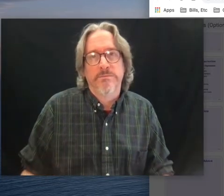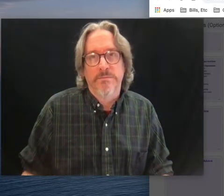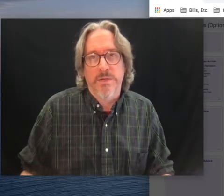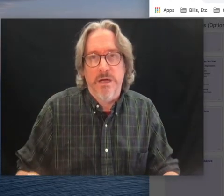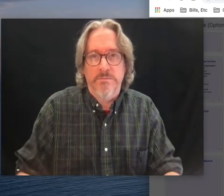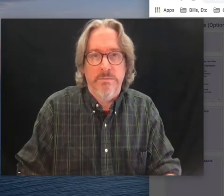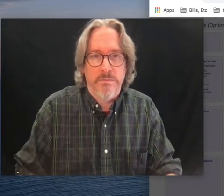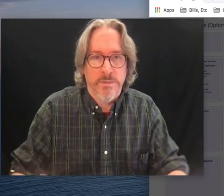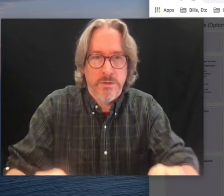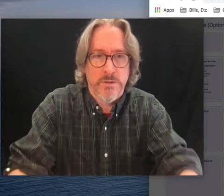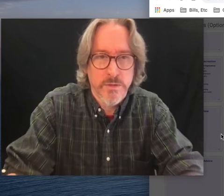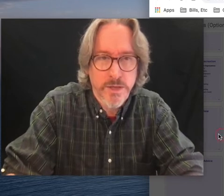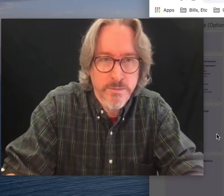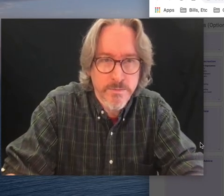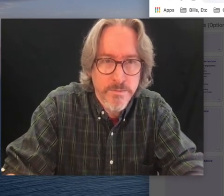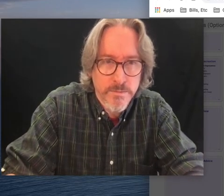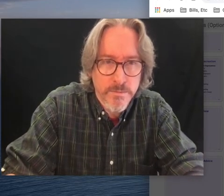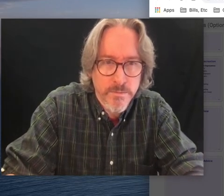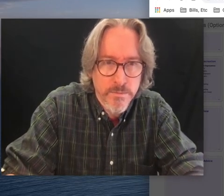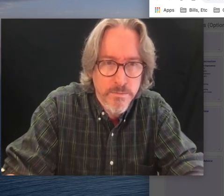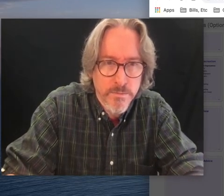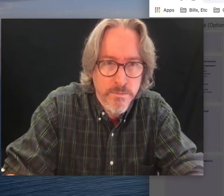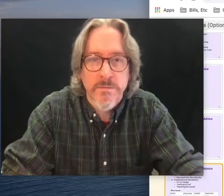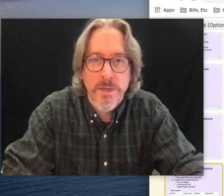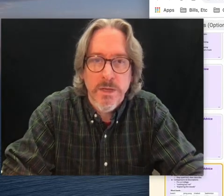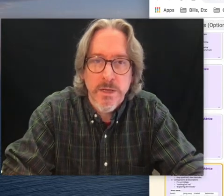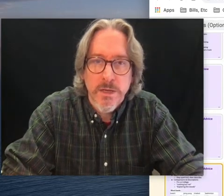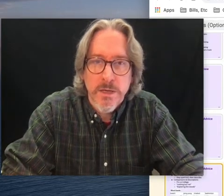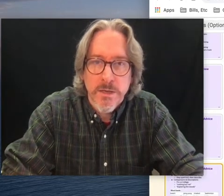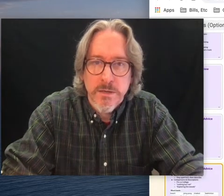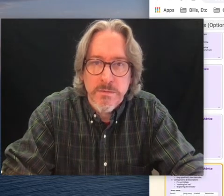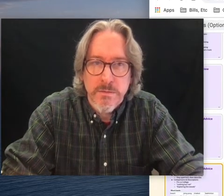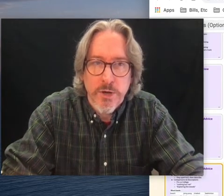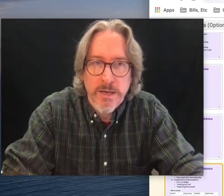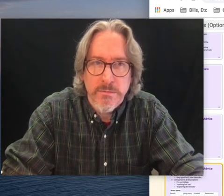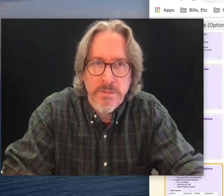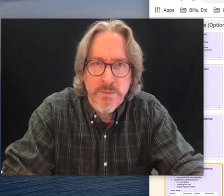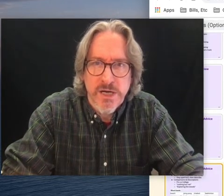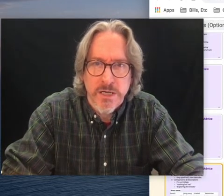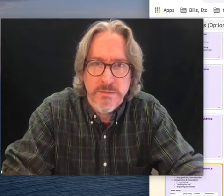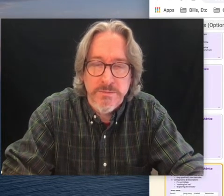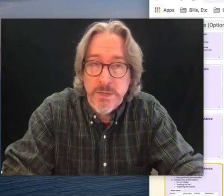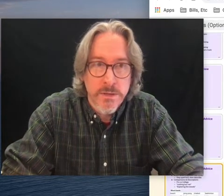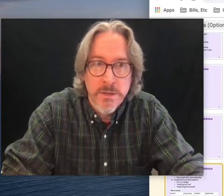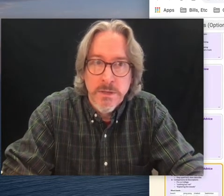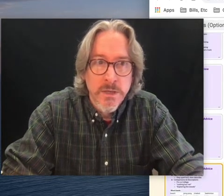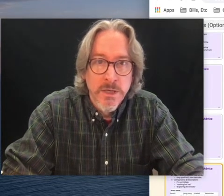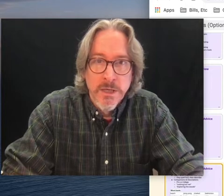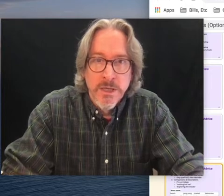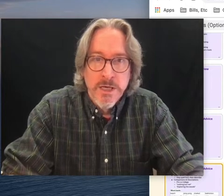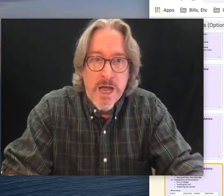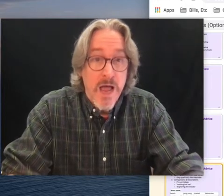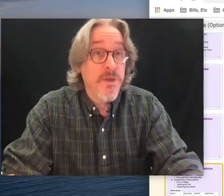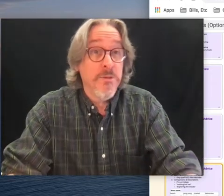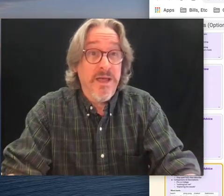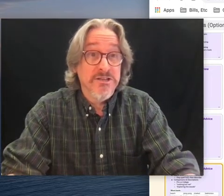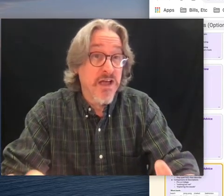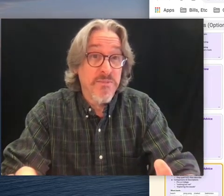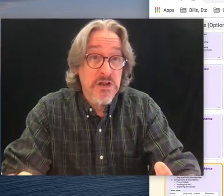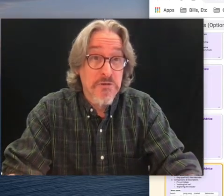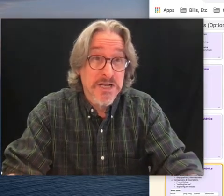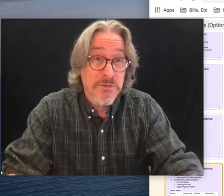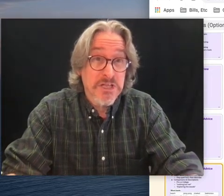hold on. Okay, That was odd. I'm on the